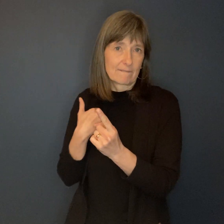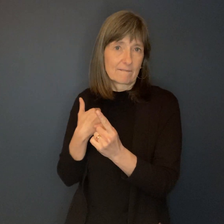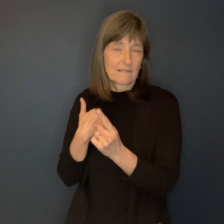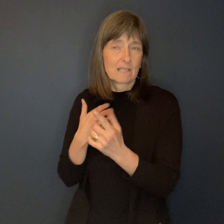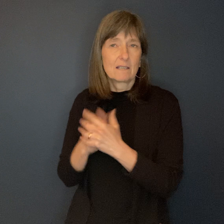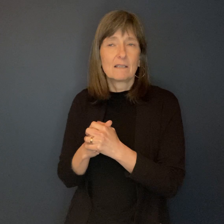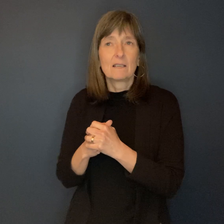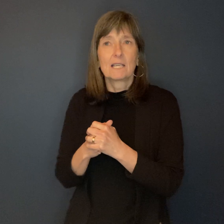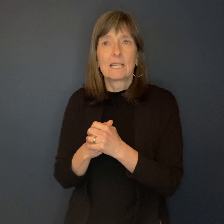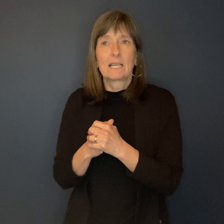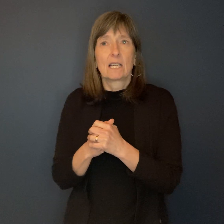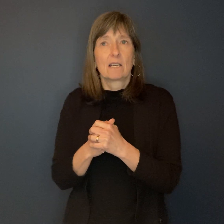that will be